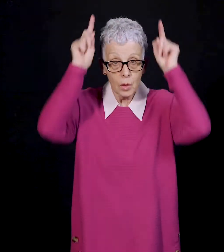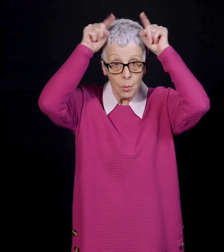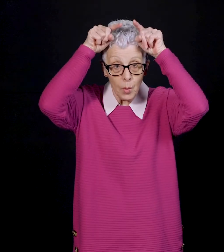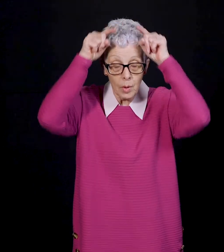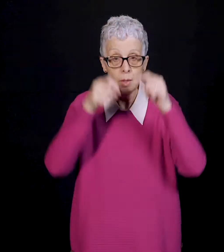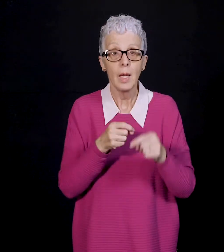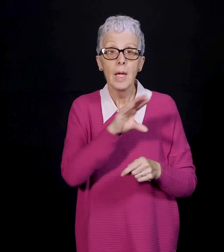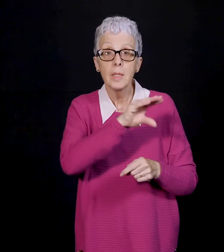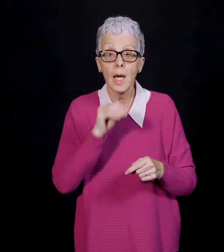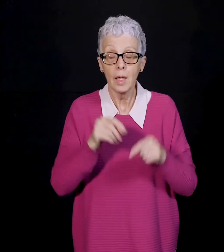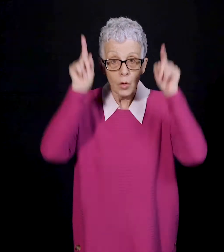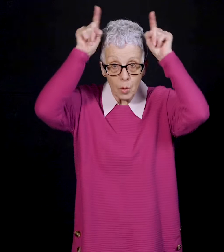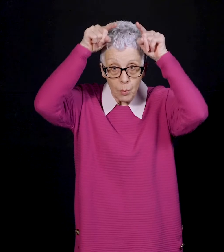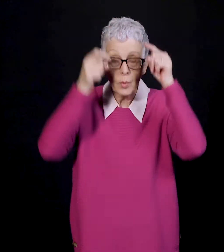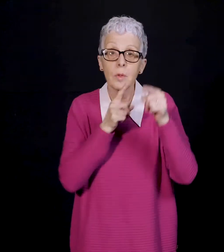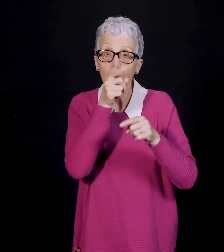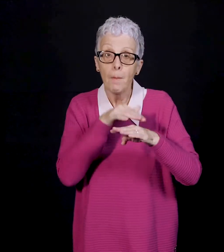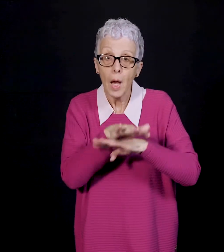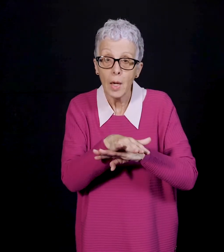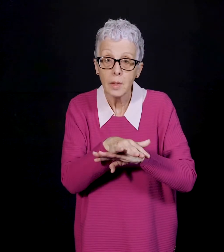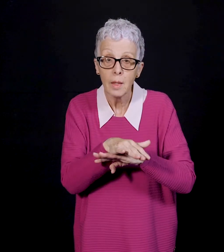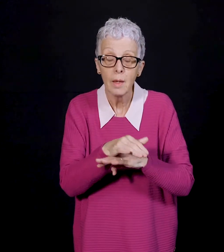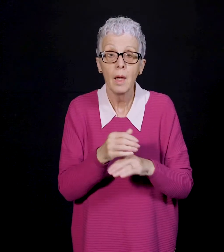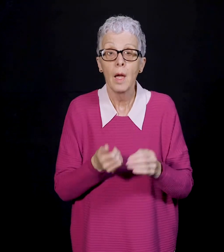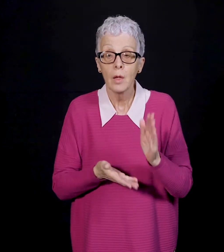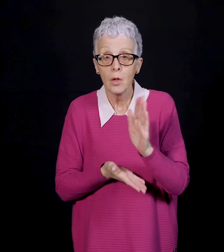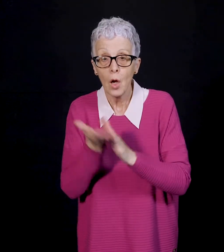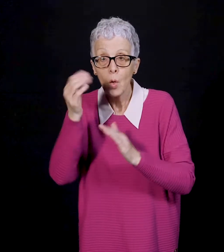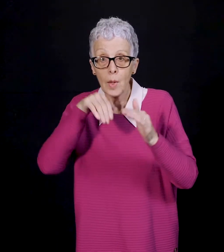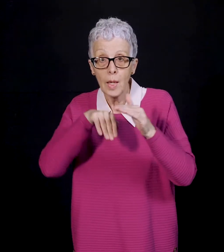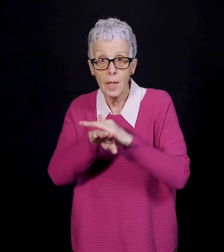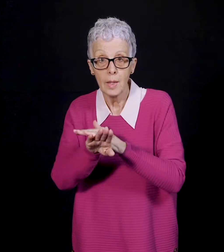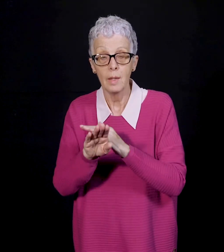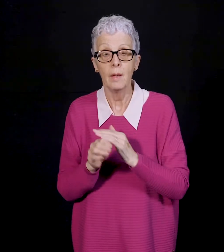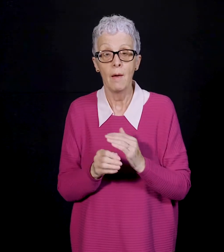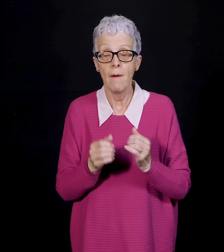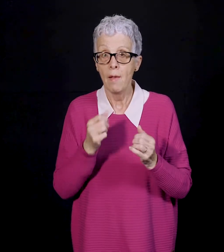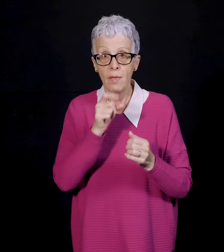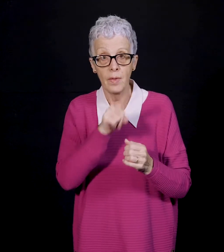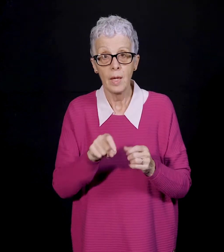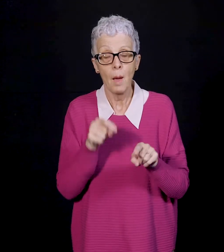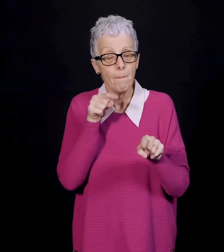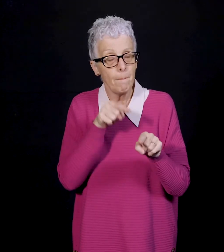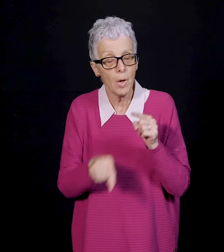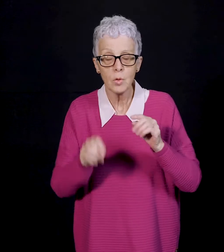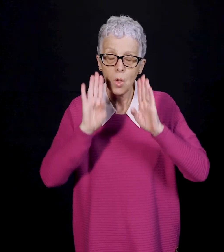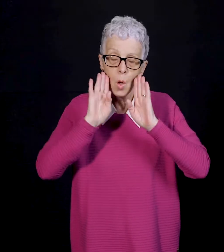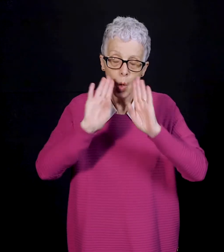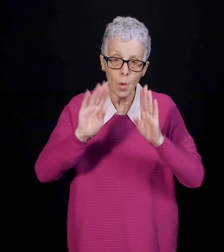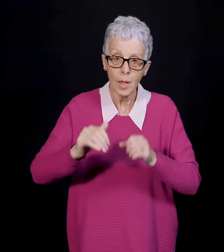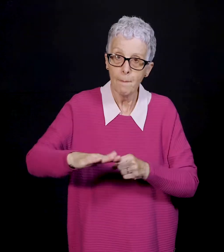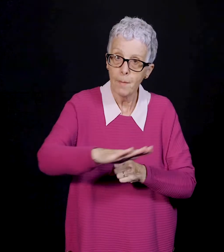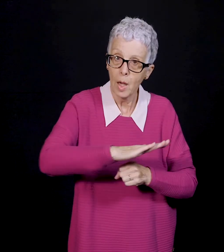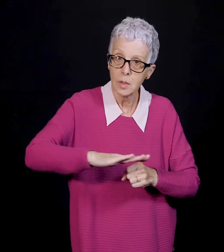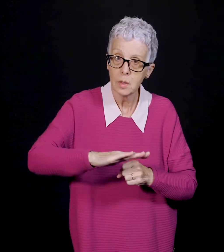then the blood from the outer court. He would then go and enter into the most holy place. But